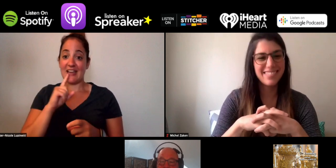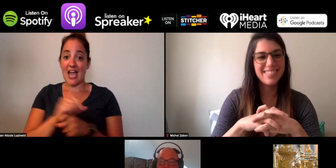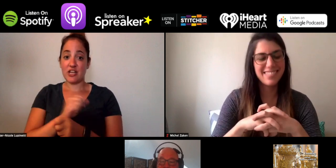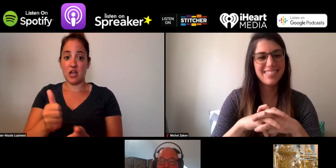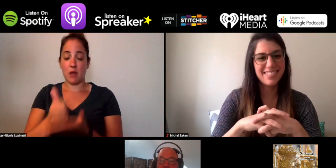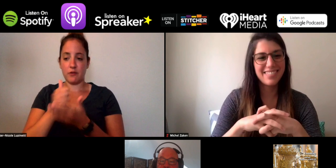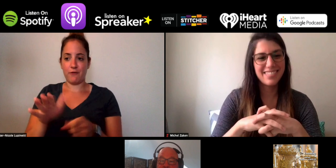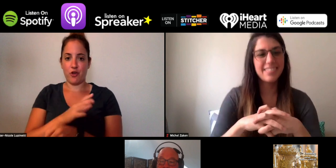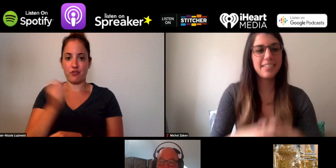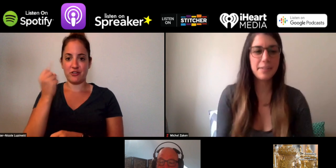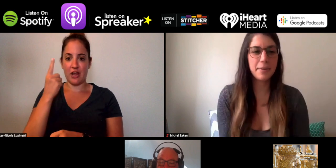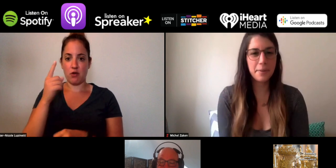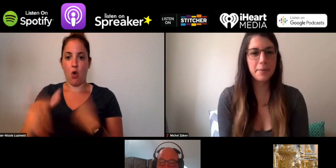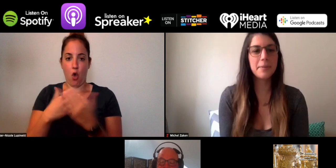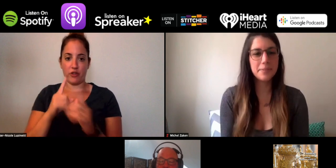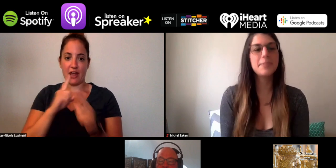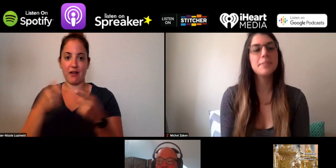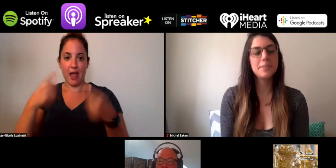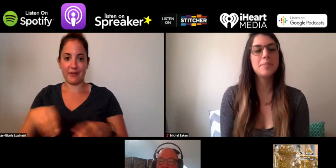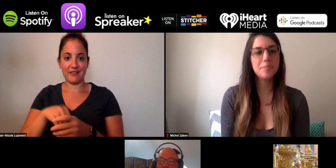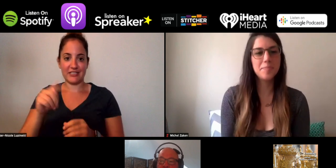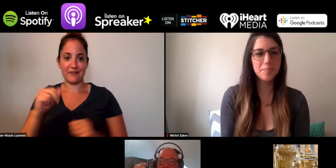to understand all the dialogue.